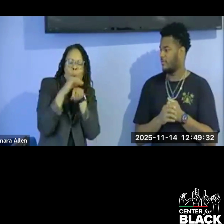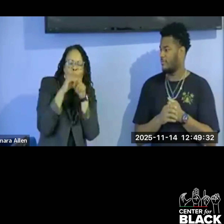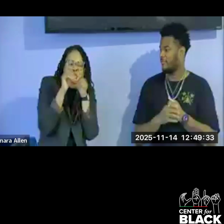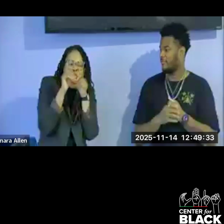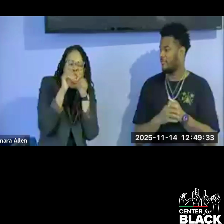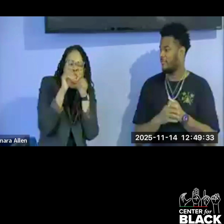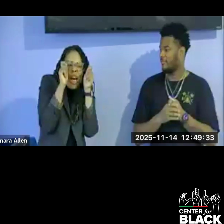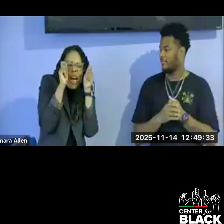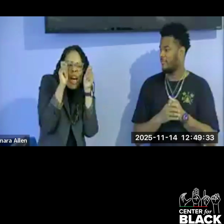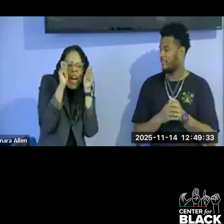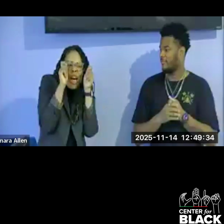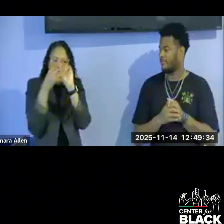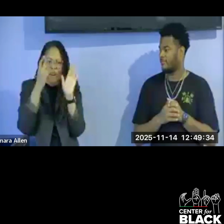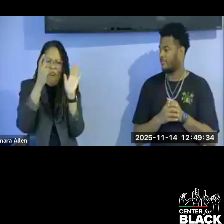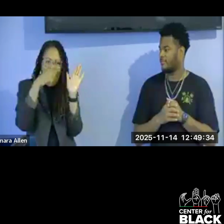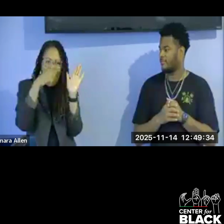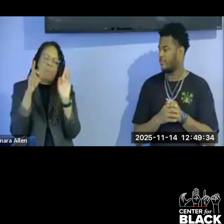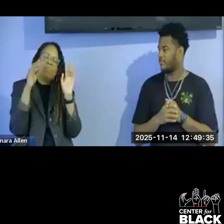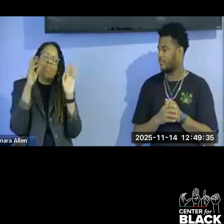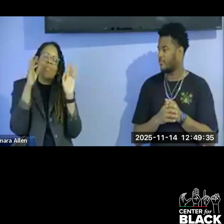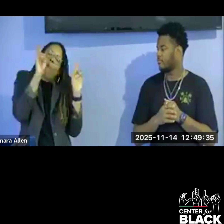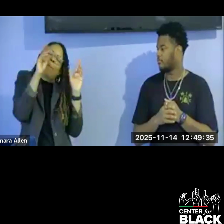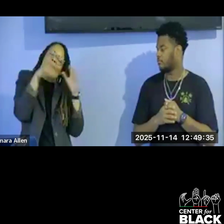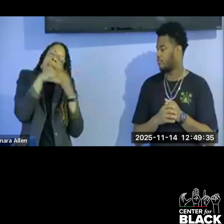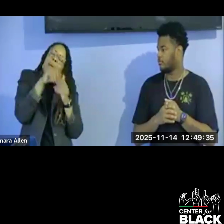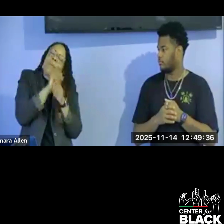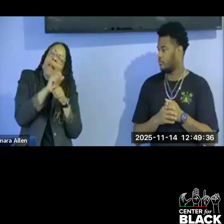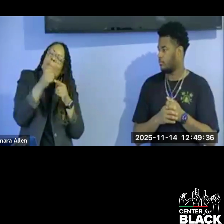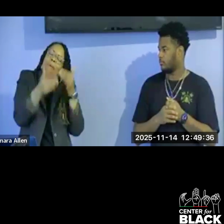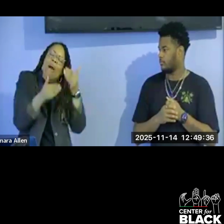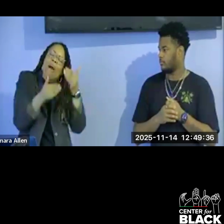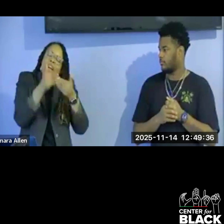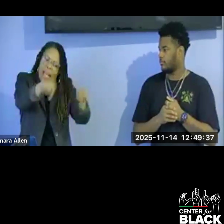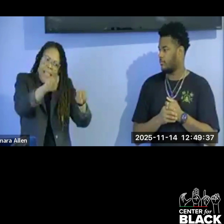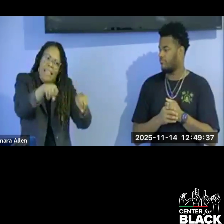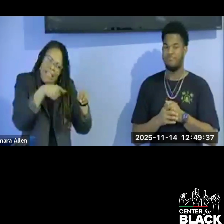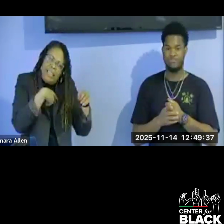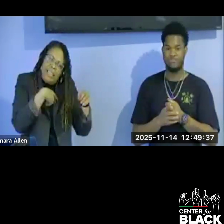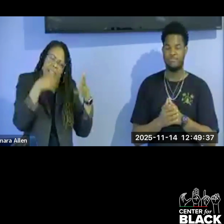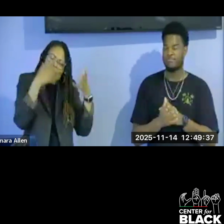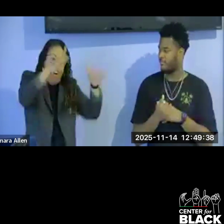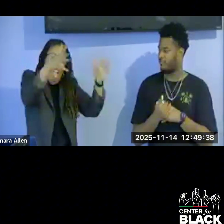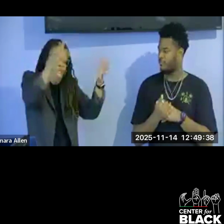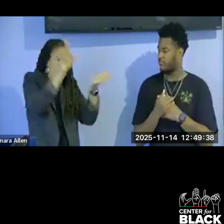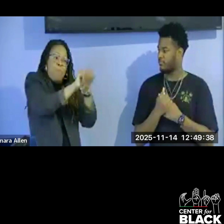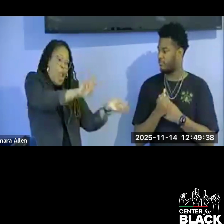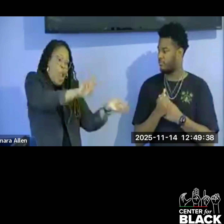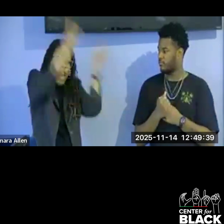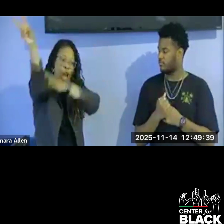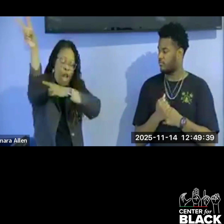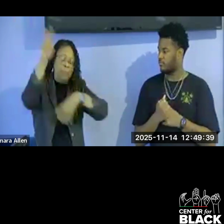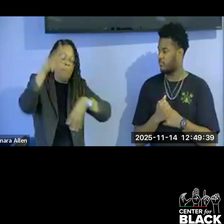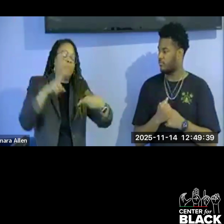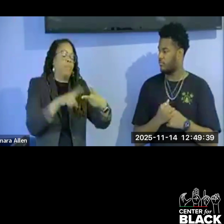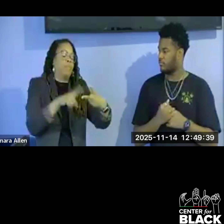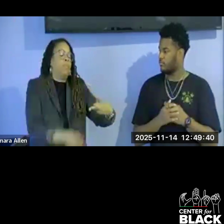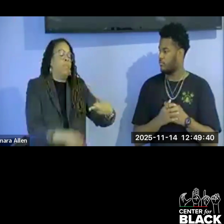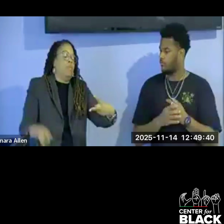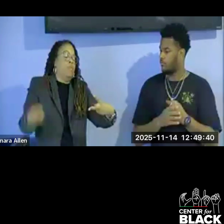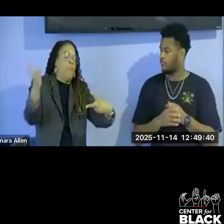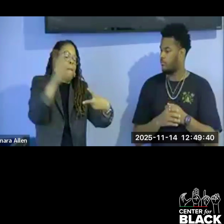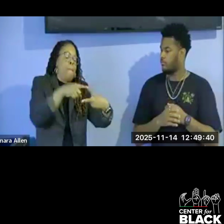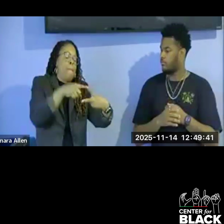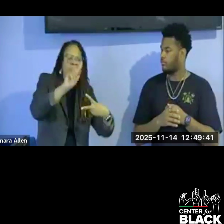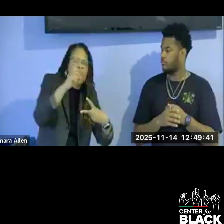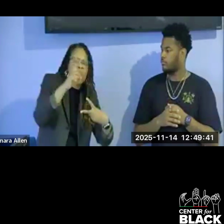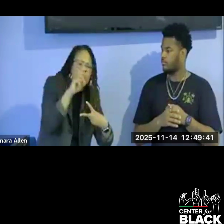I actually met with Dr. Hill yesterday, so we're in works to sort of shorten it a little bit. But it's made public. You're more